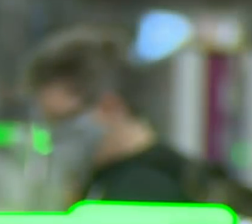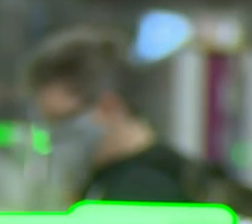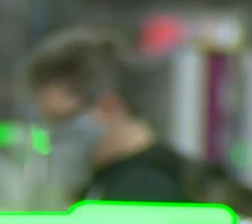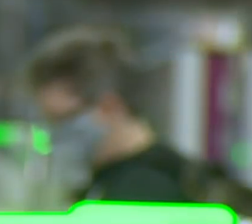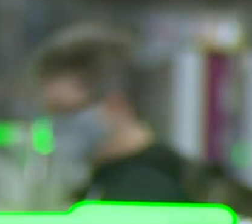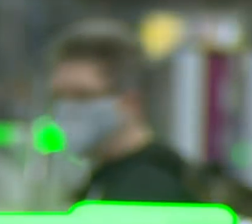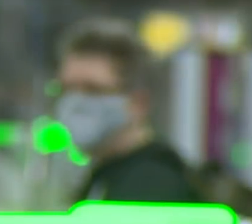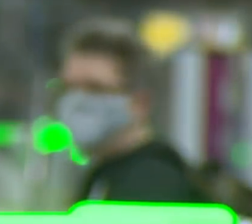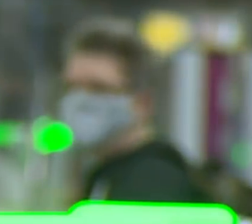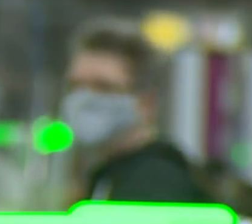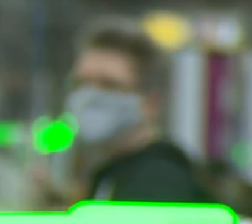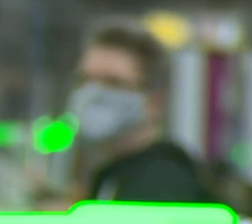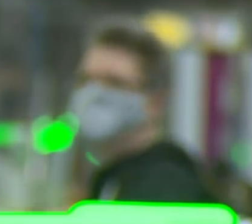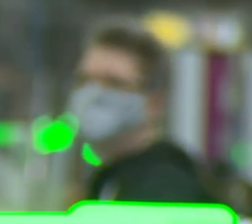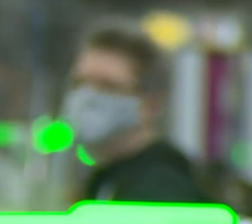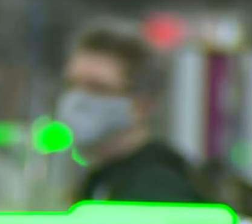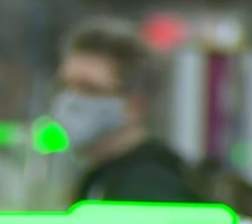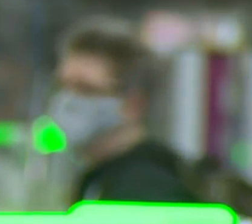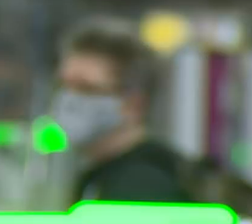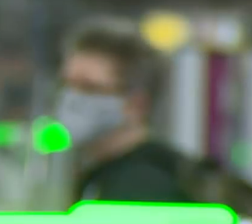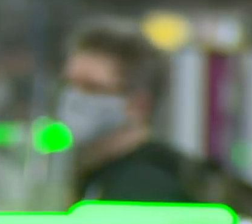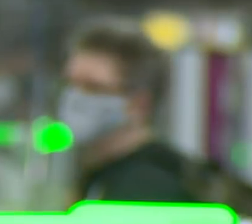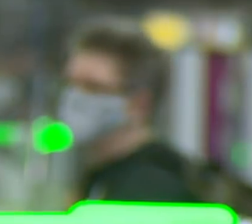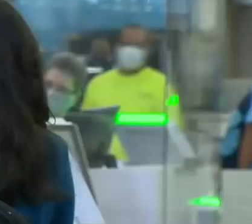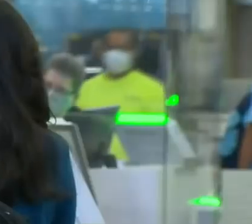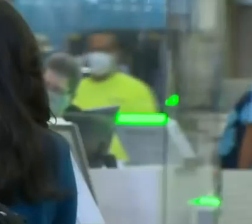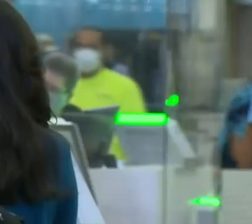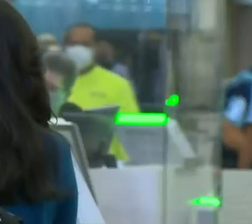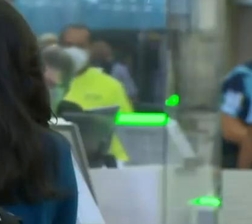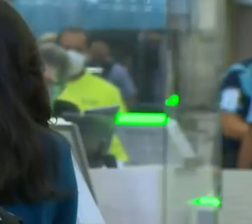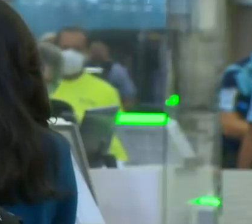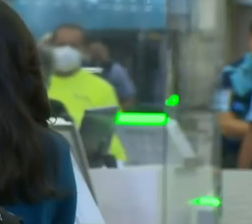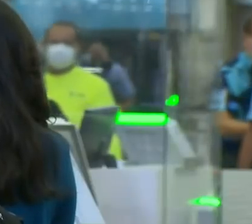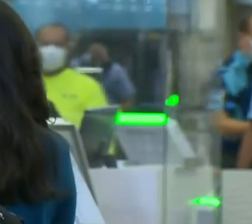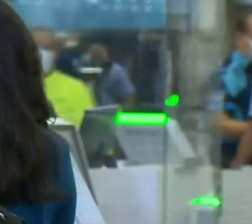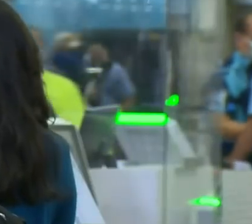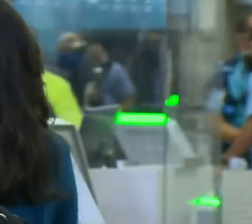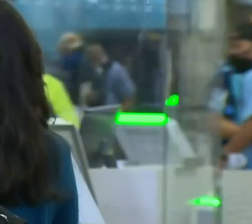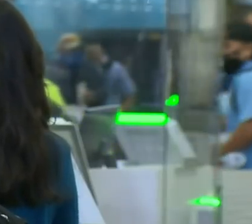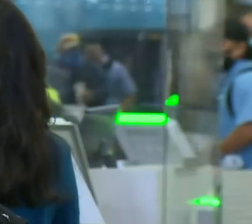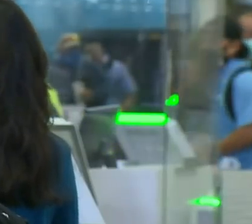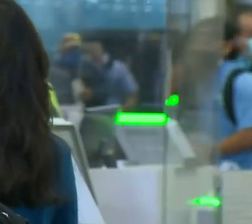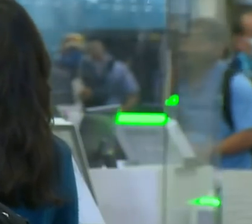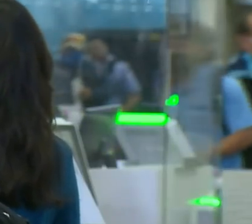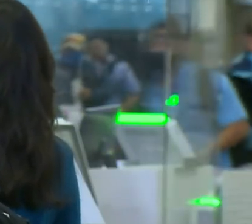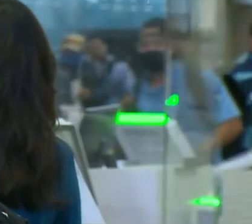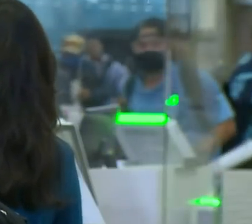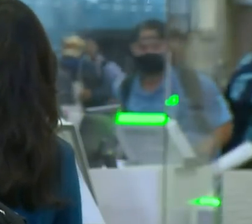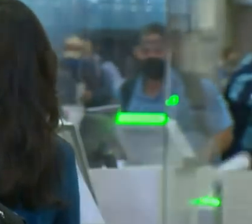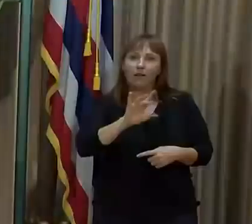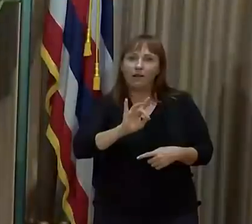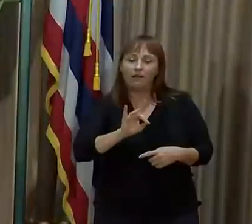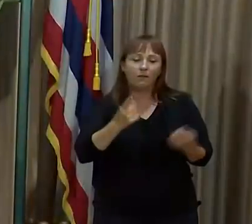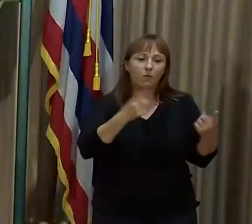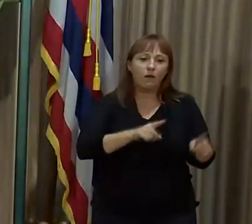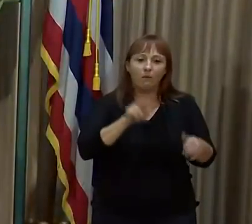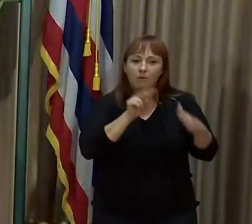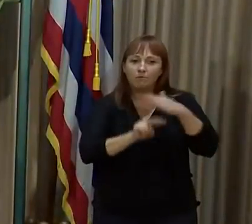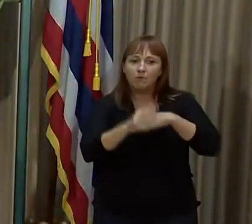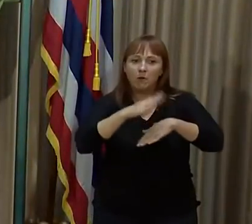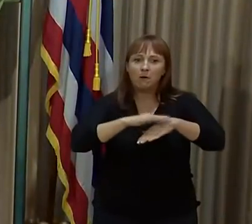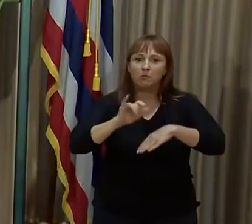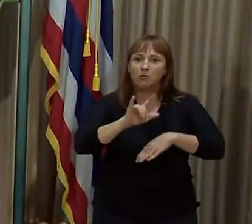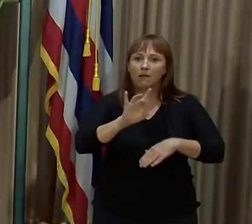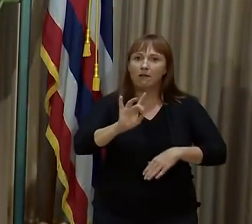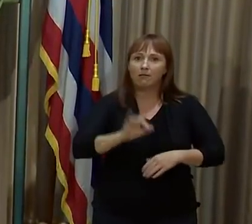to give the other mayors an opportunity to respond to your question about July 8th and what happens.